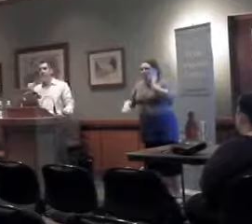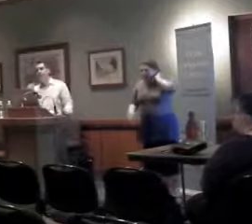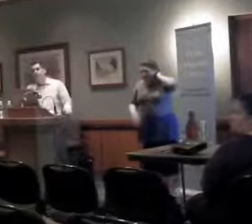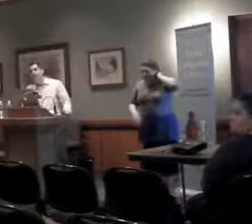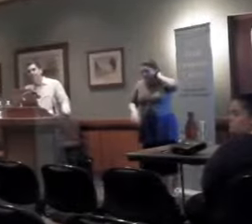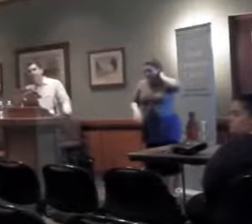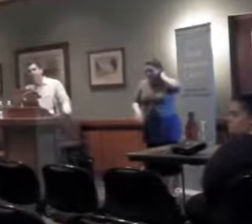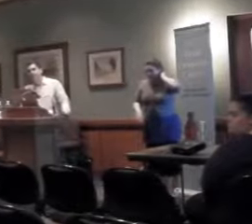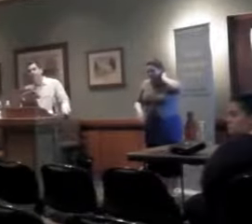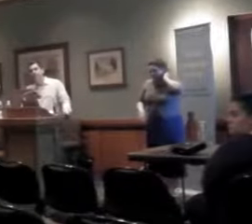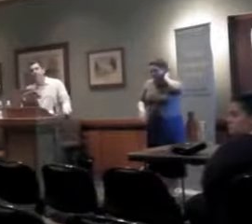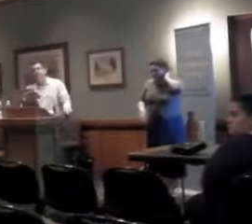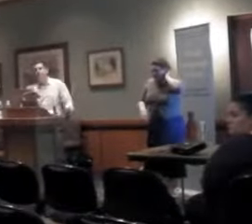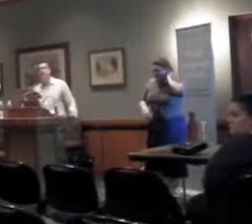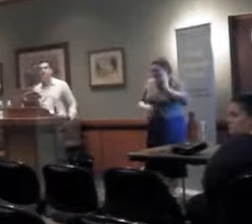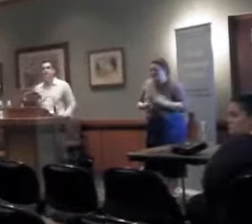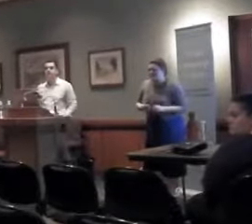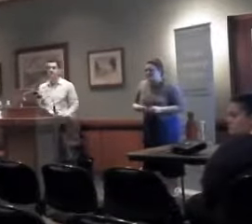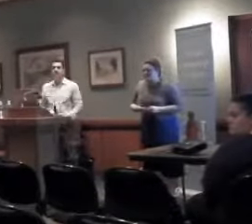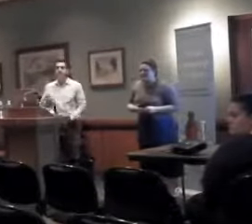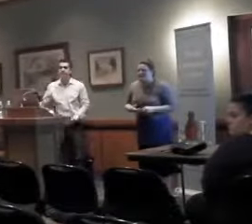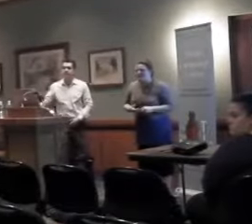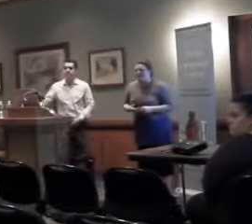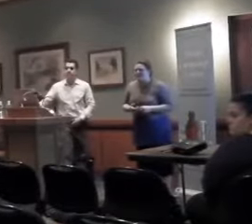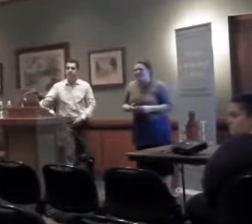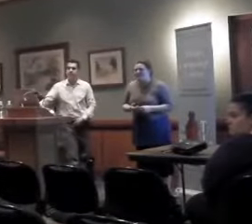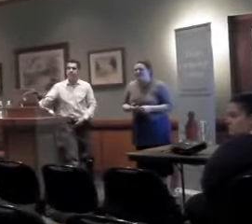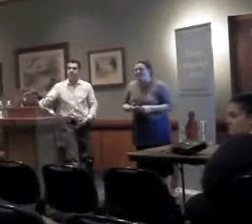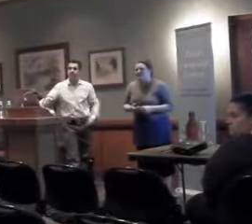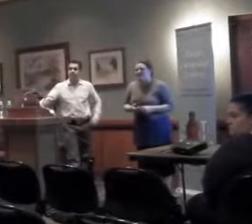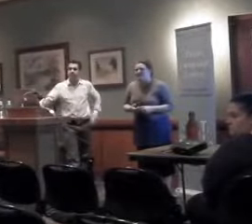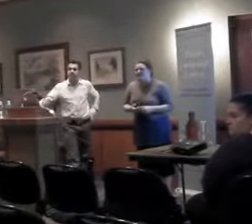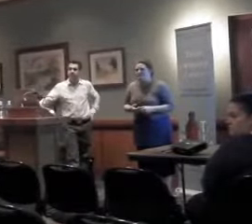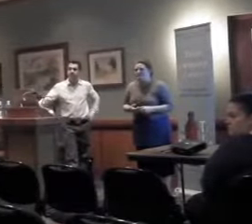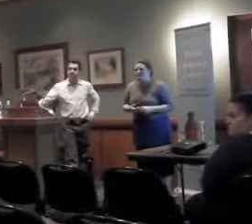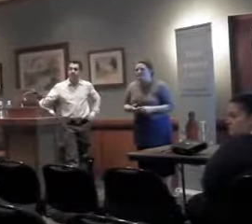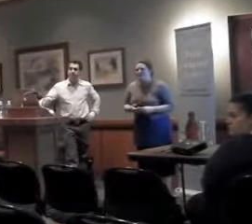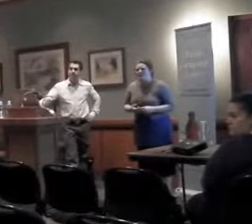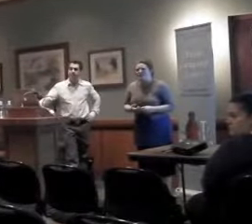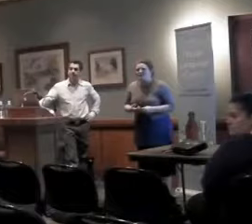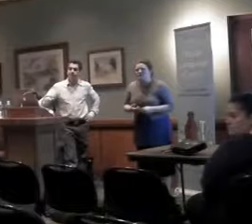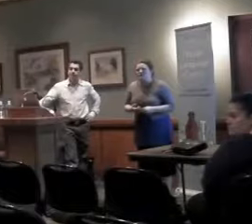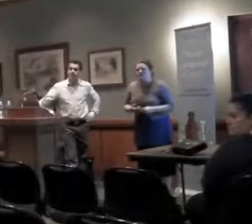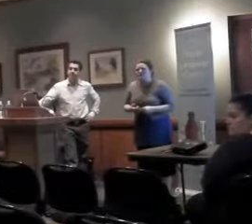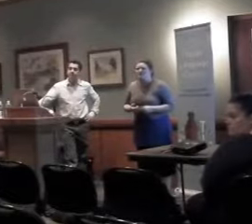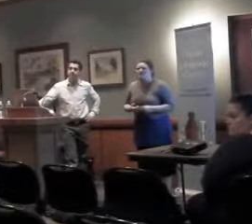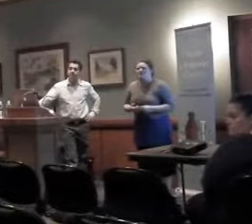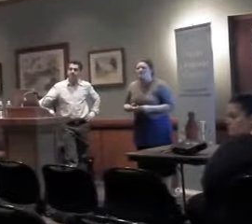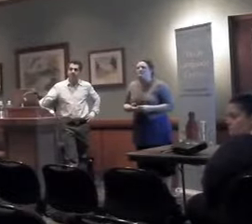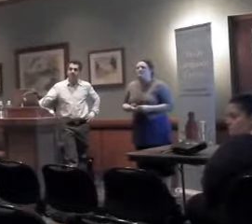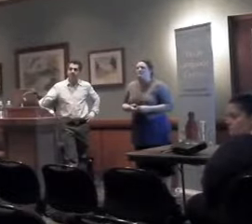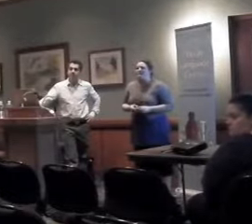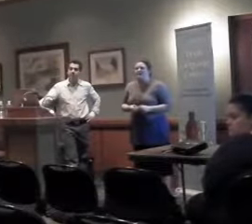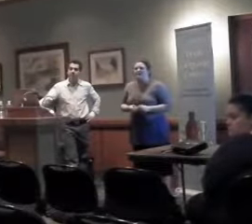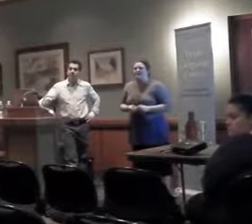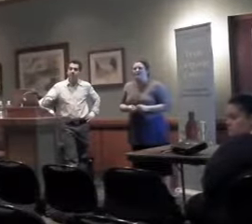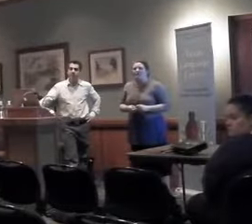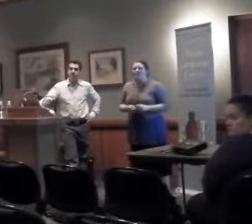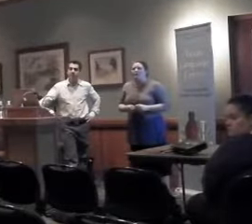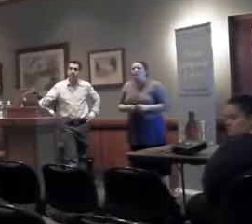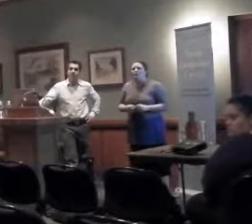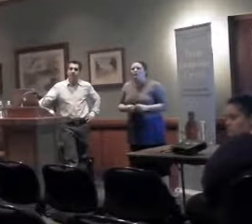Okay. I'm sorry, we're having a discussion back here. I'm not sure that I understand your point about cues. I'm not sure what cues mean.